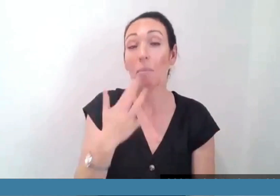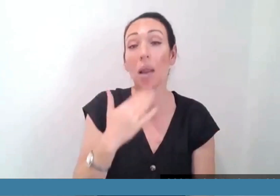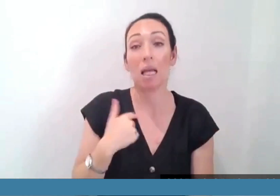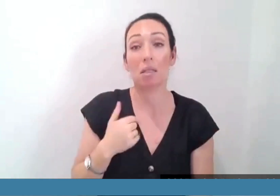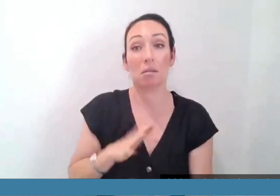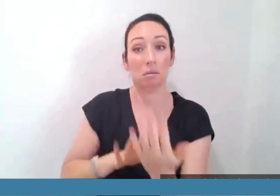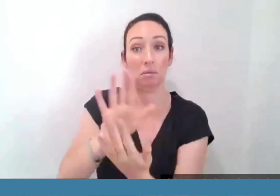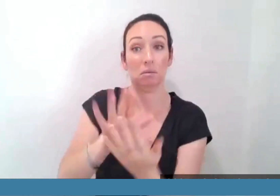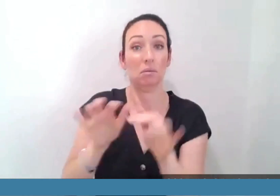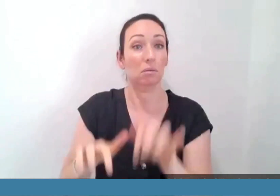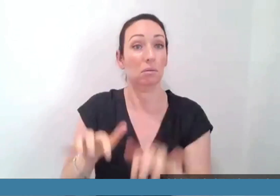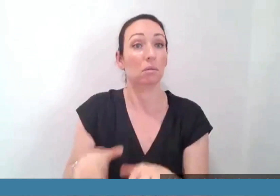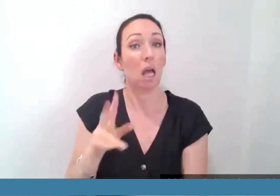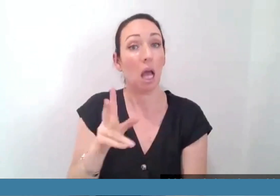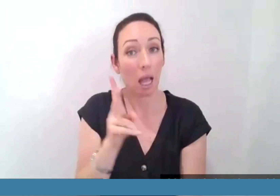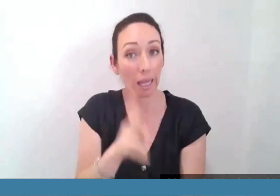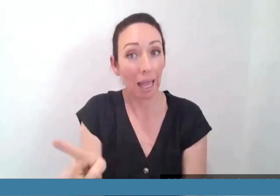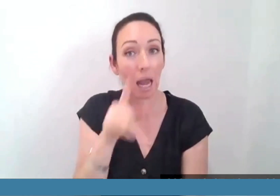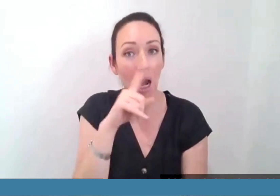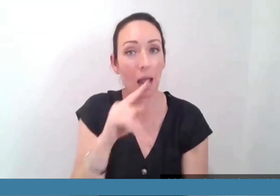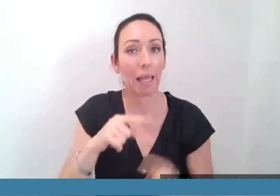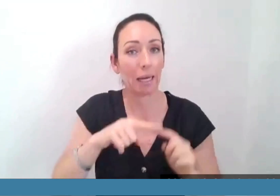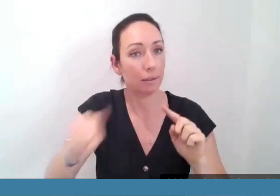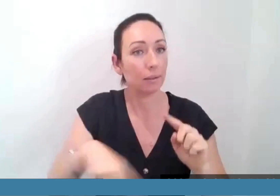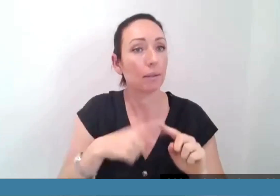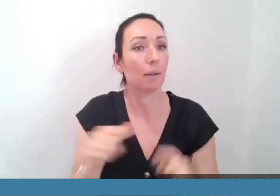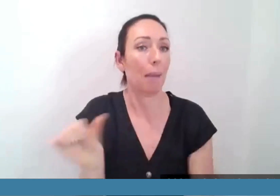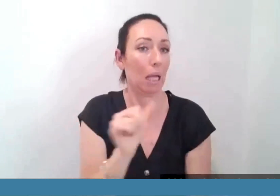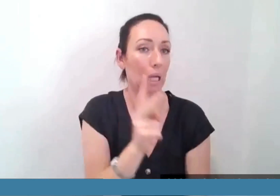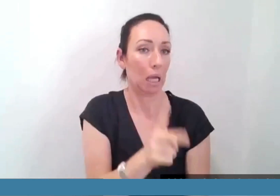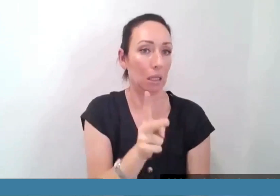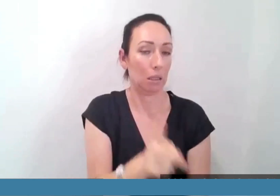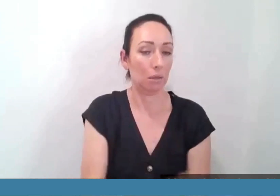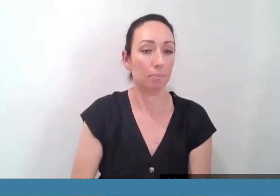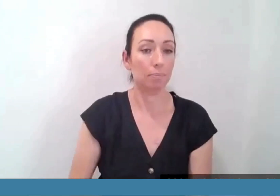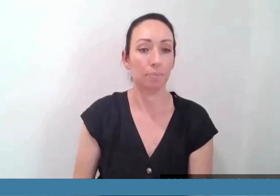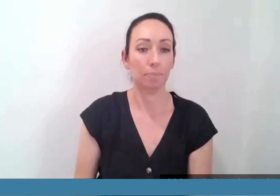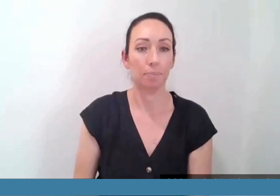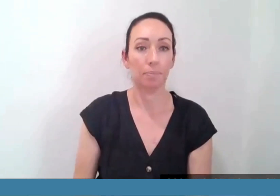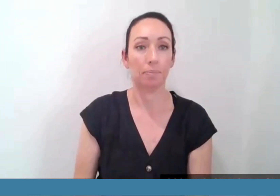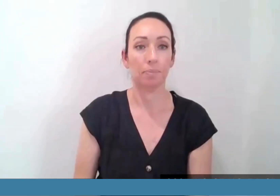and we can cycle back to that.